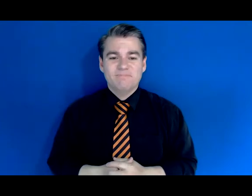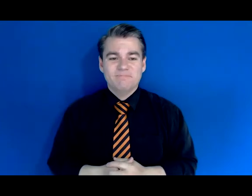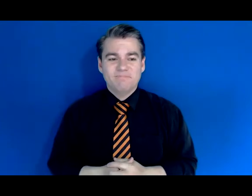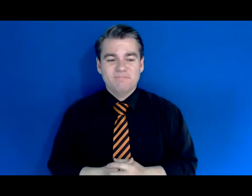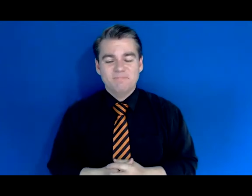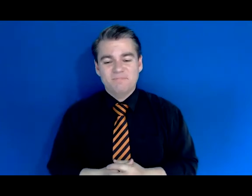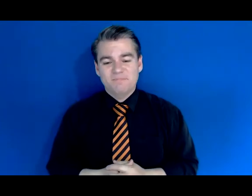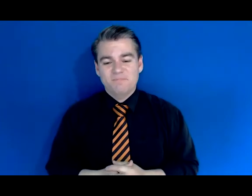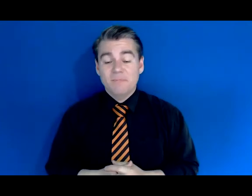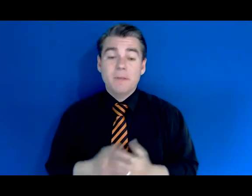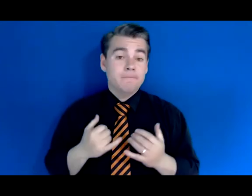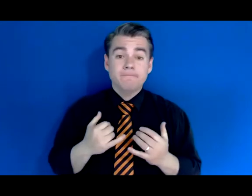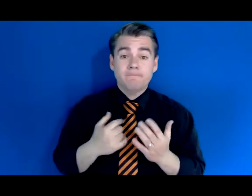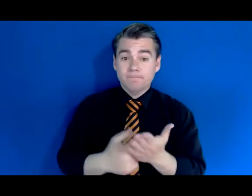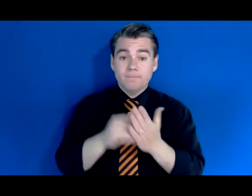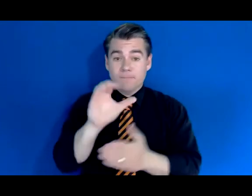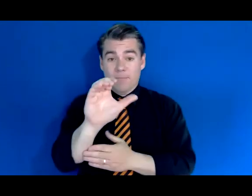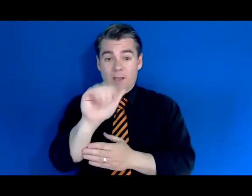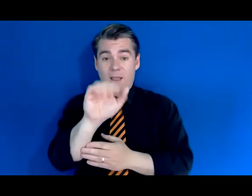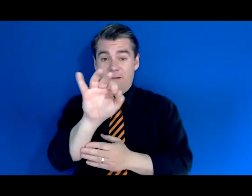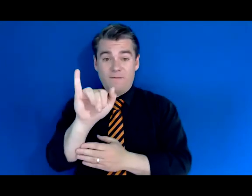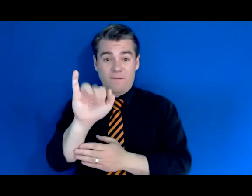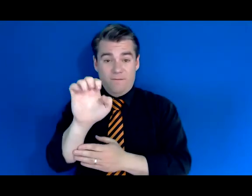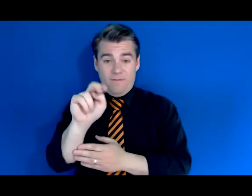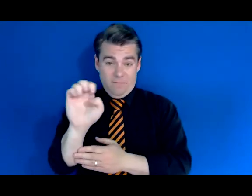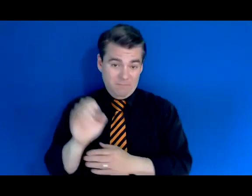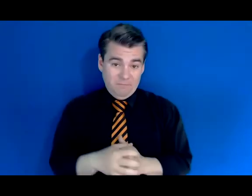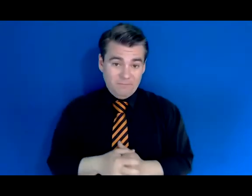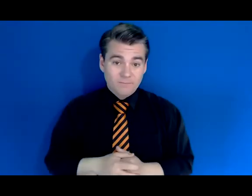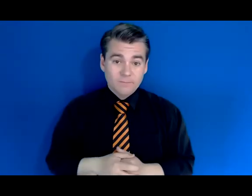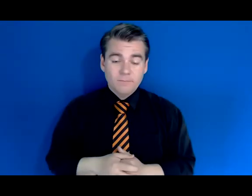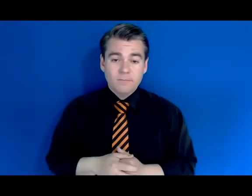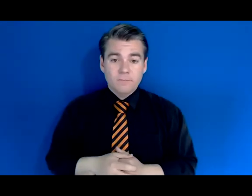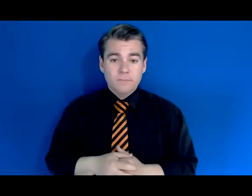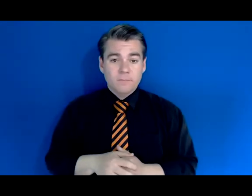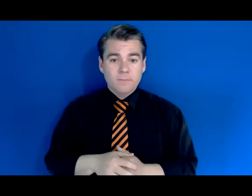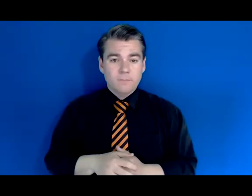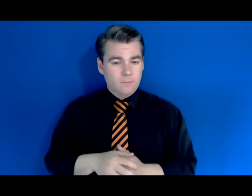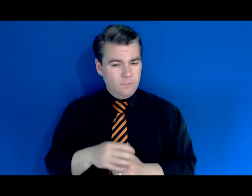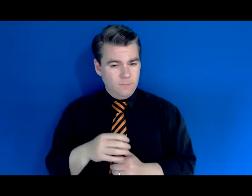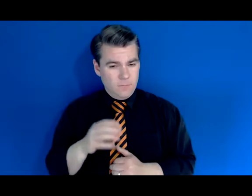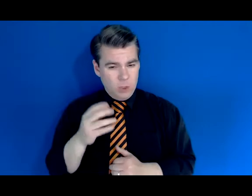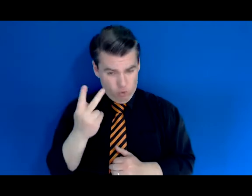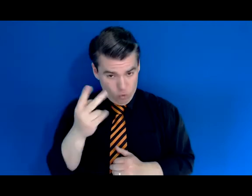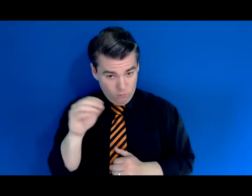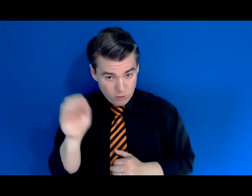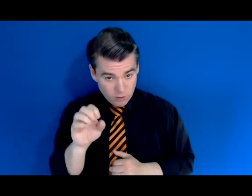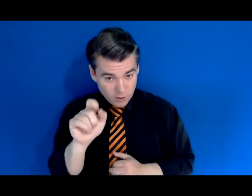Let's talk about caffeine. Caffeine is not 2% of Slim.